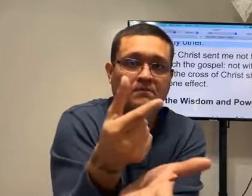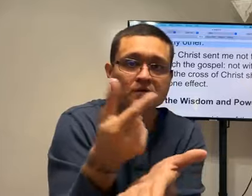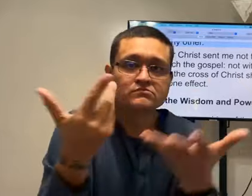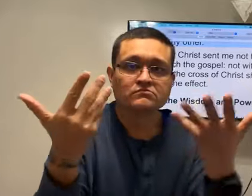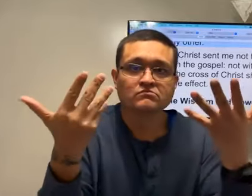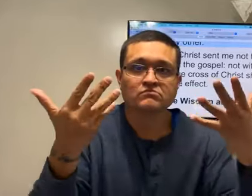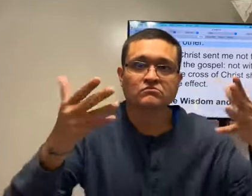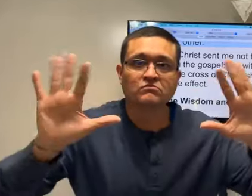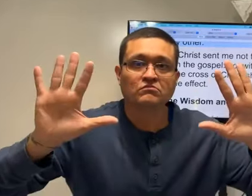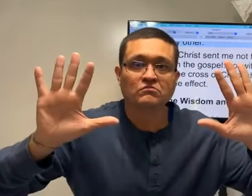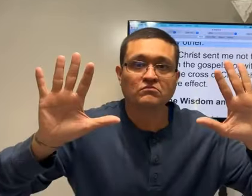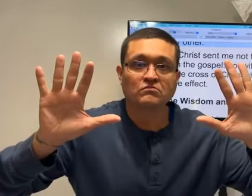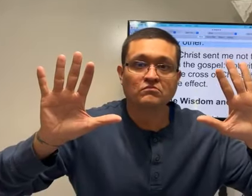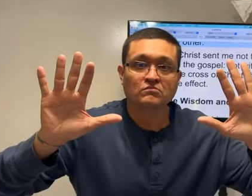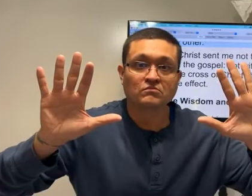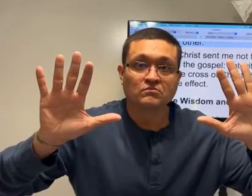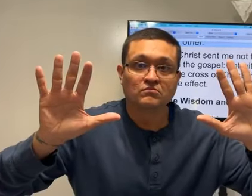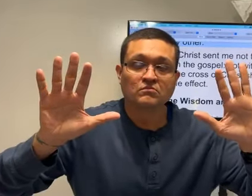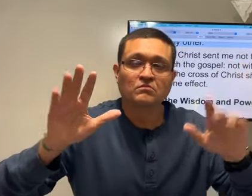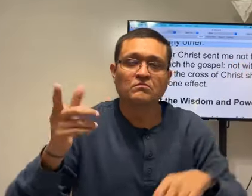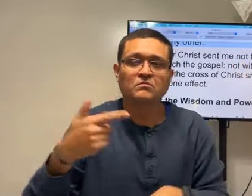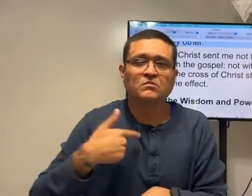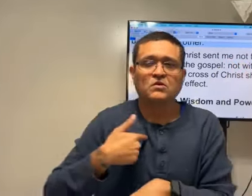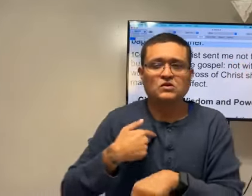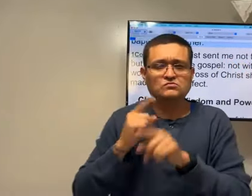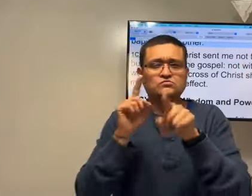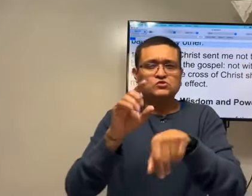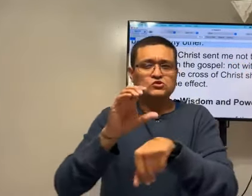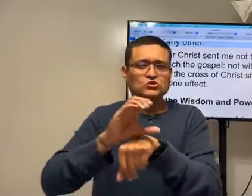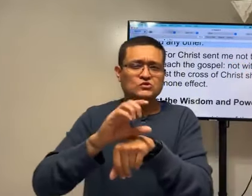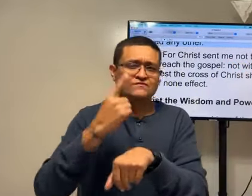He's saying, God called me to give you the gospel.